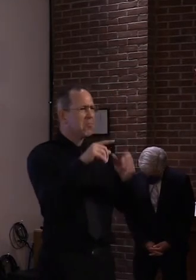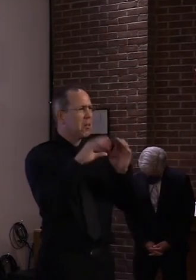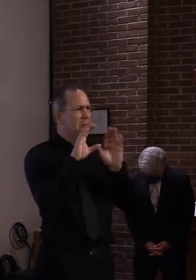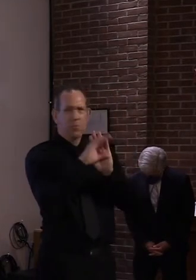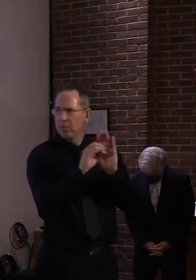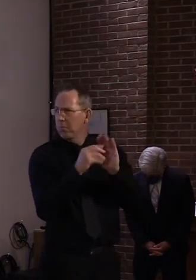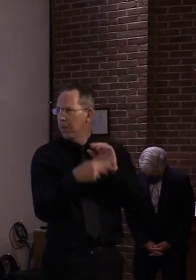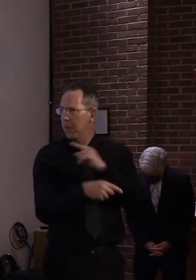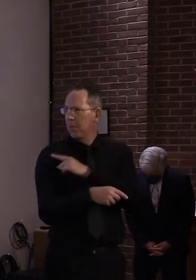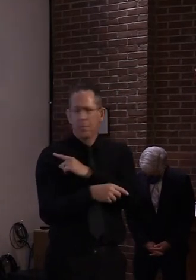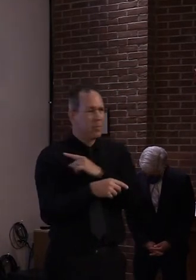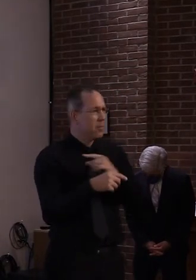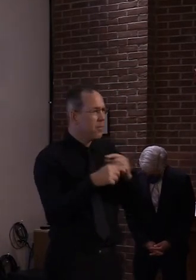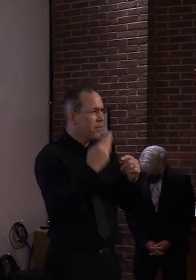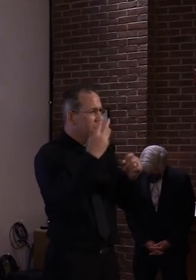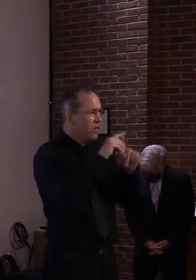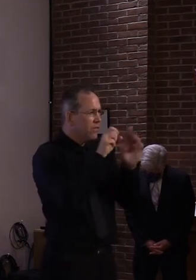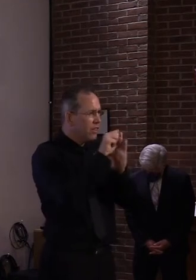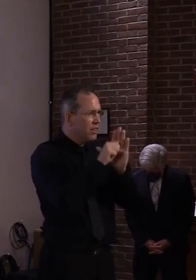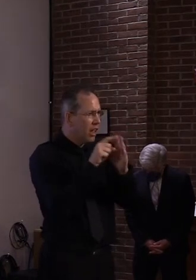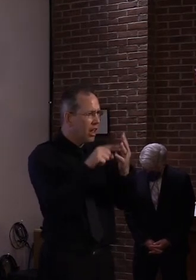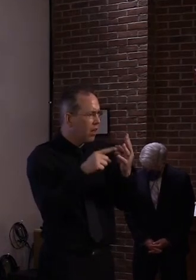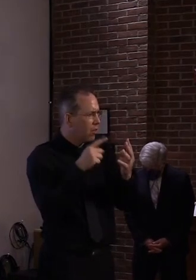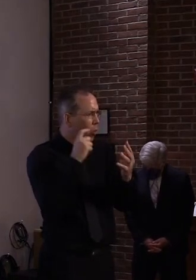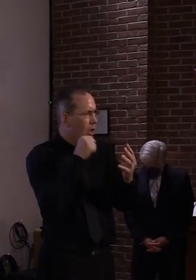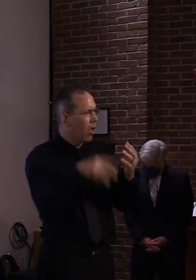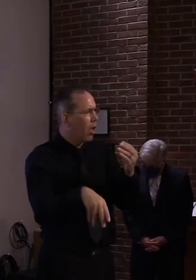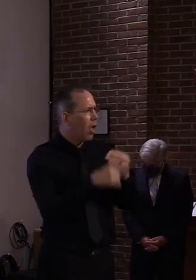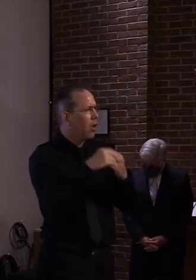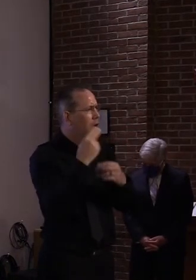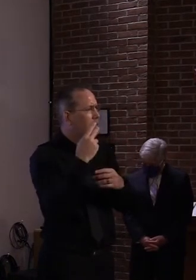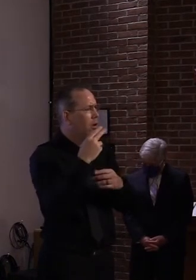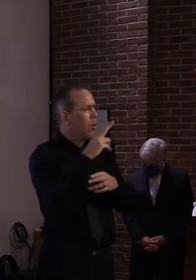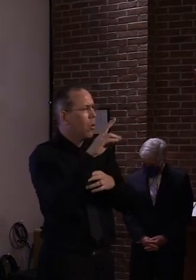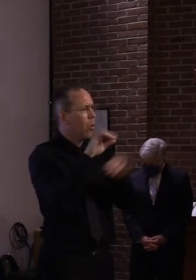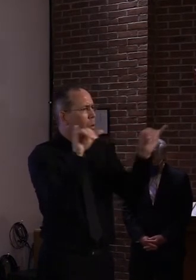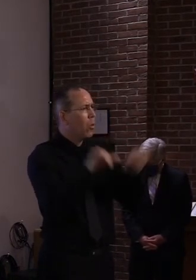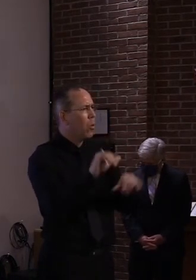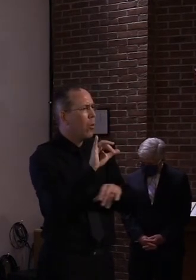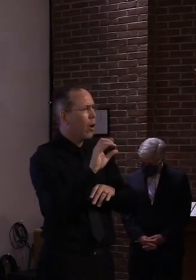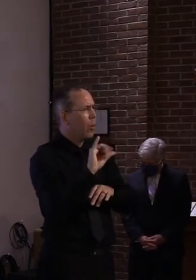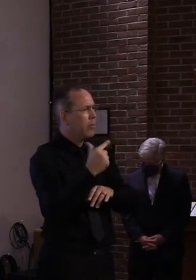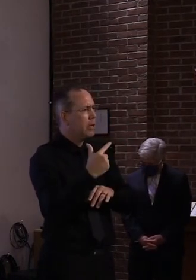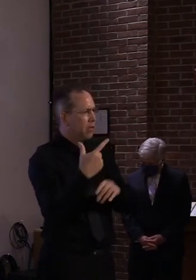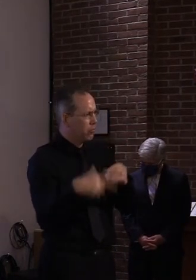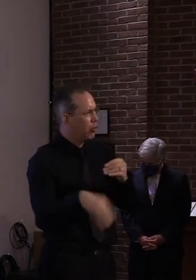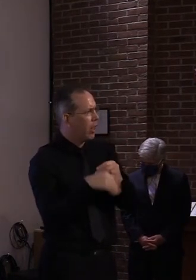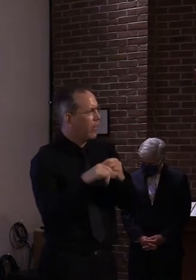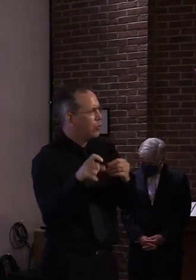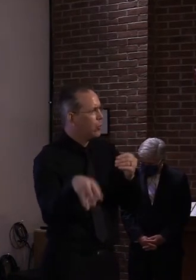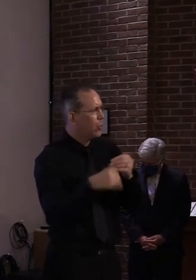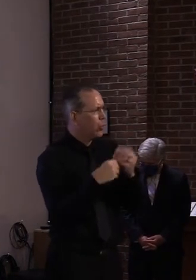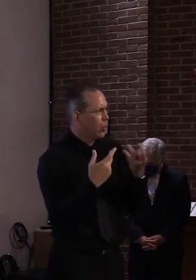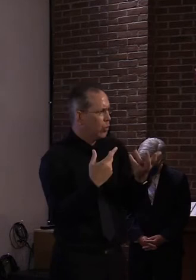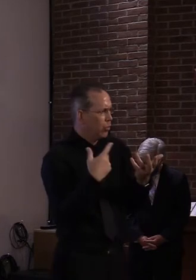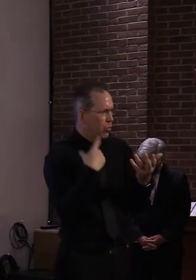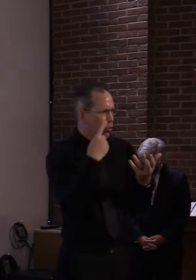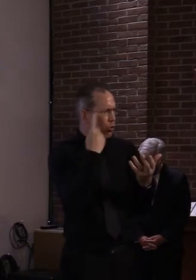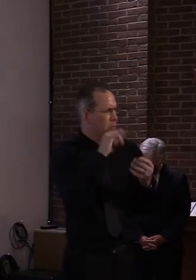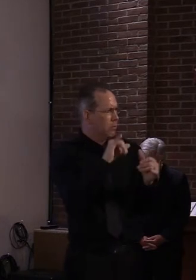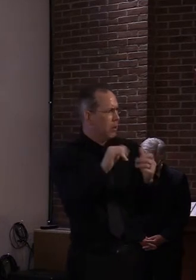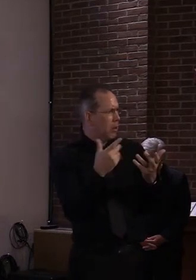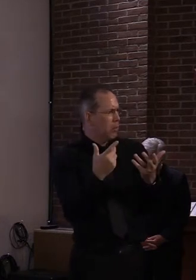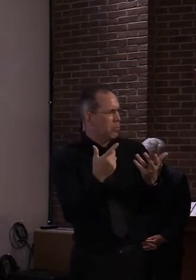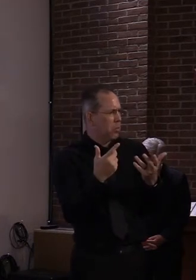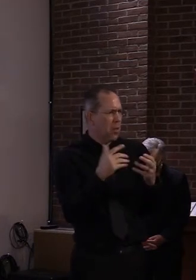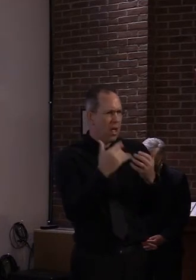but with all this good news, relatively speaking, that we've been looking at for a while, what would be a red flag, or what could be something